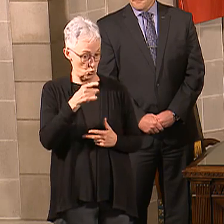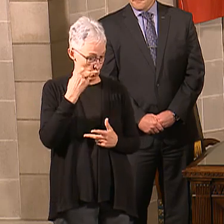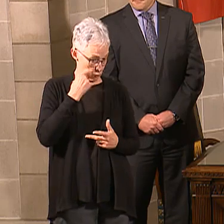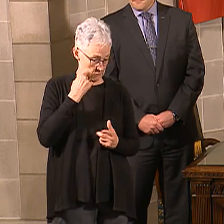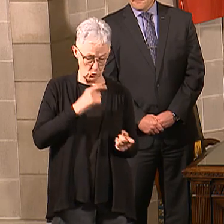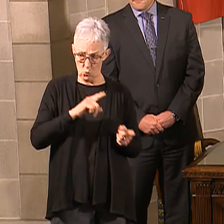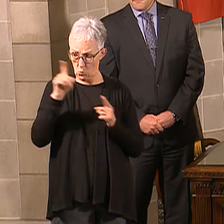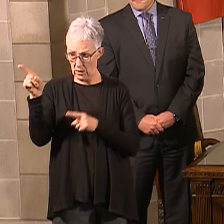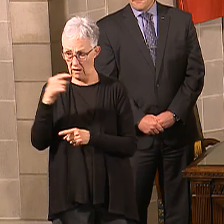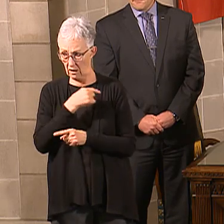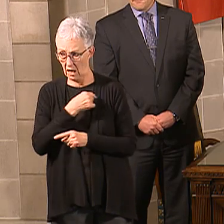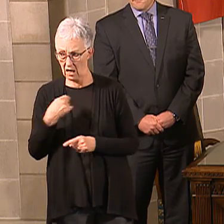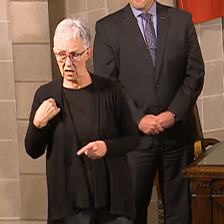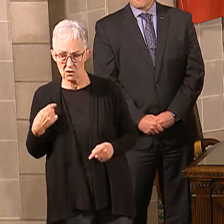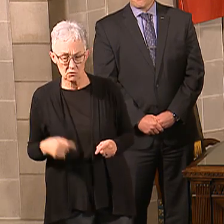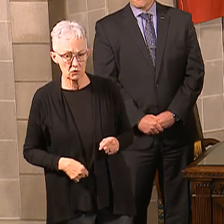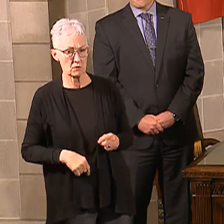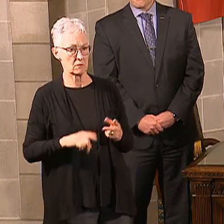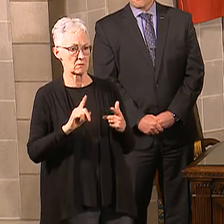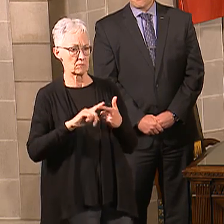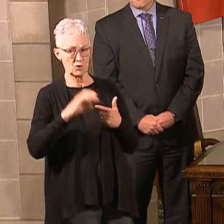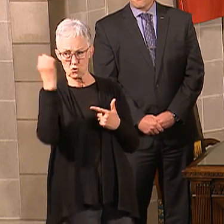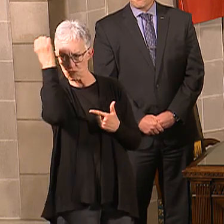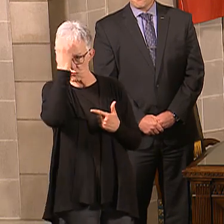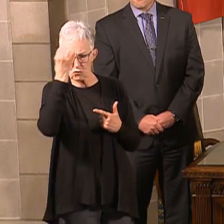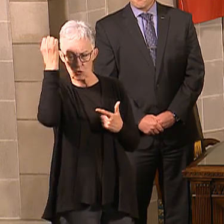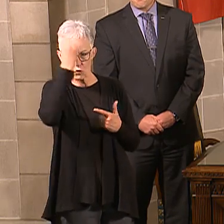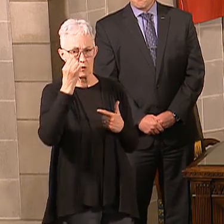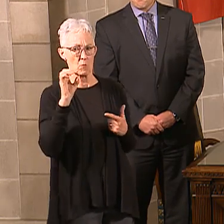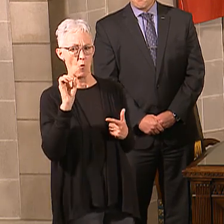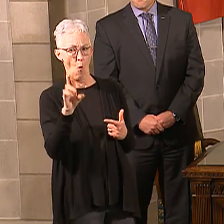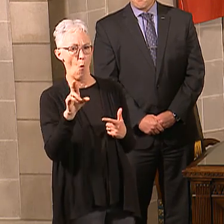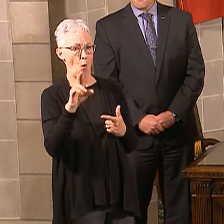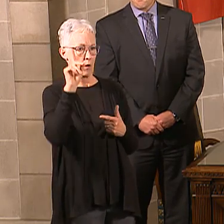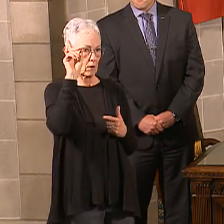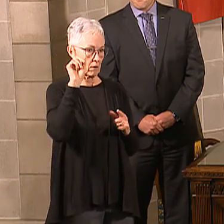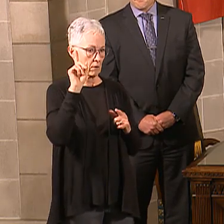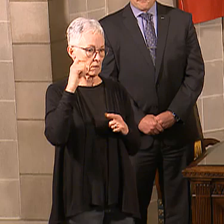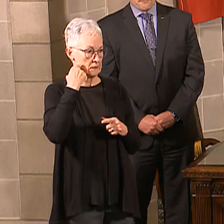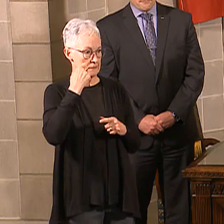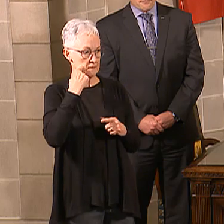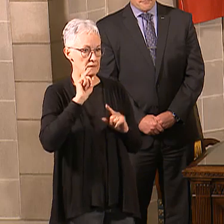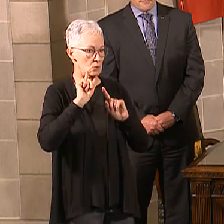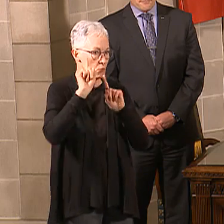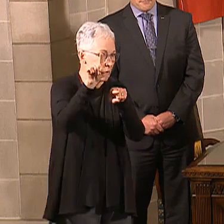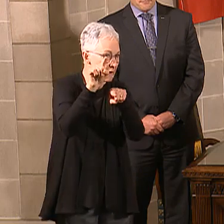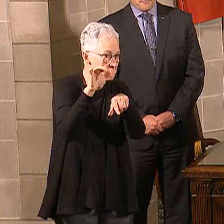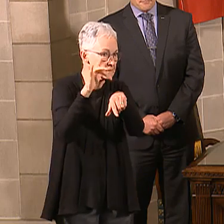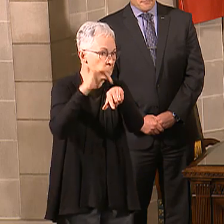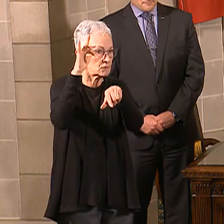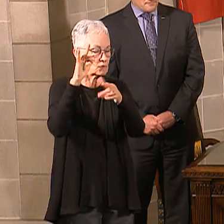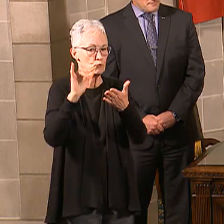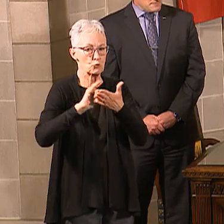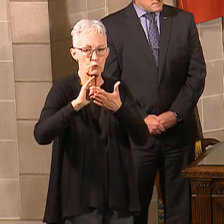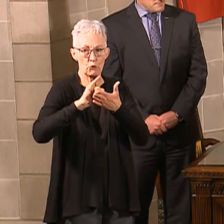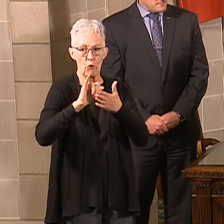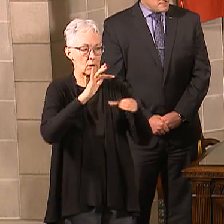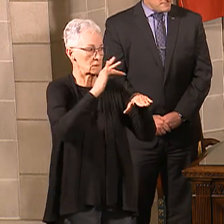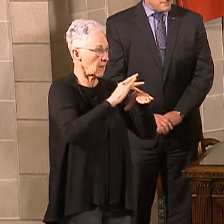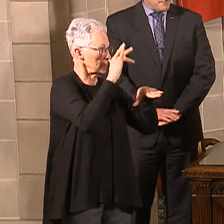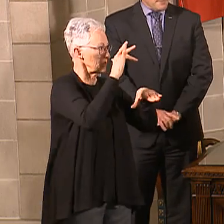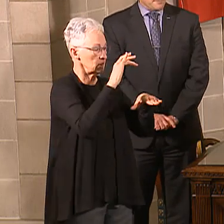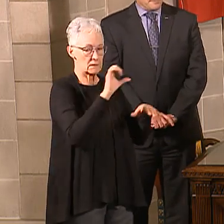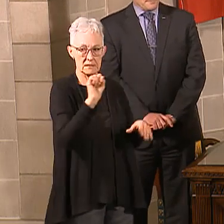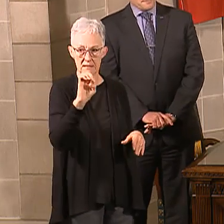or one of our widespread community spread cases like New York or San Francisco or Seattle. If you've been to one